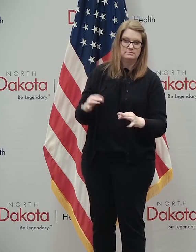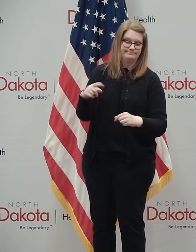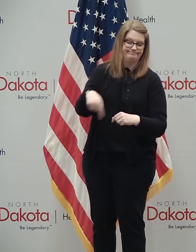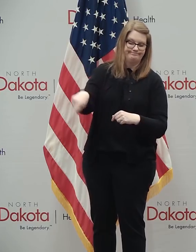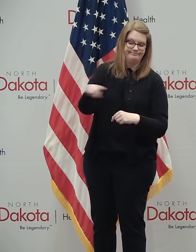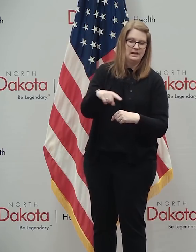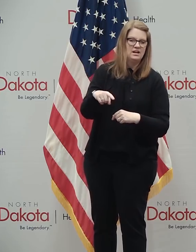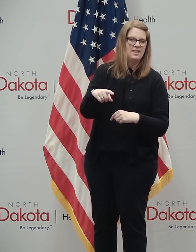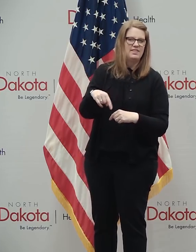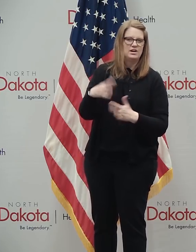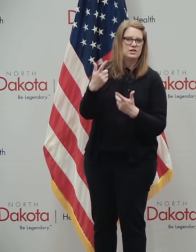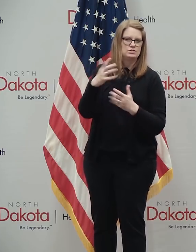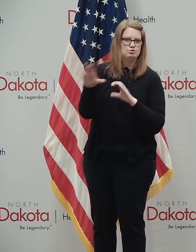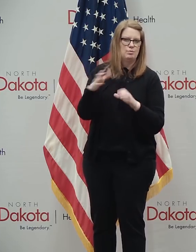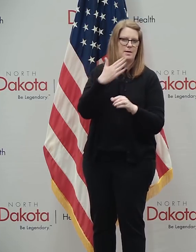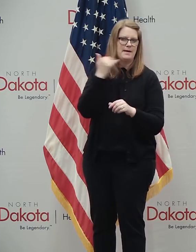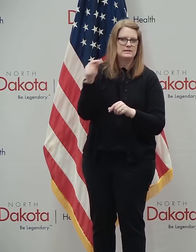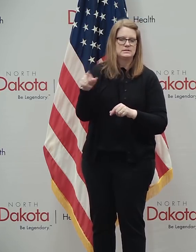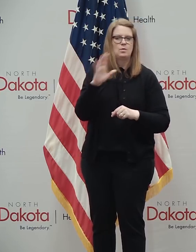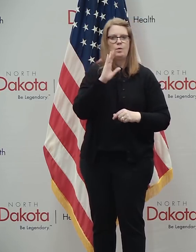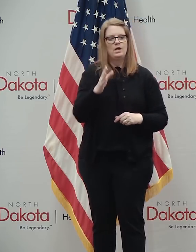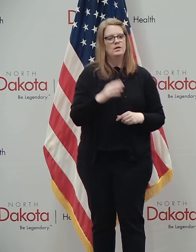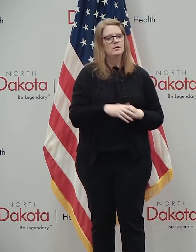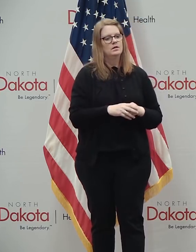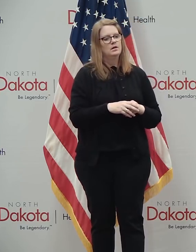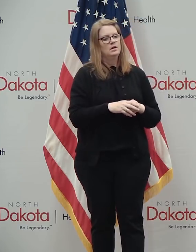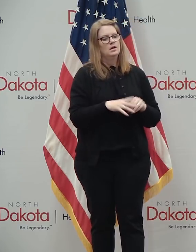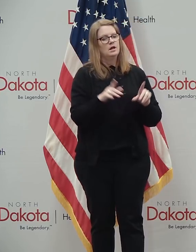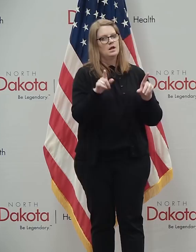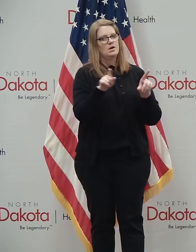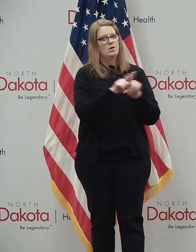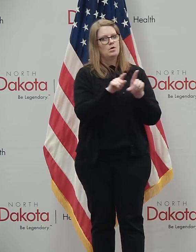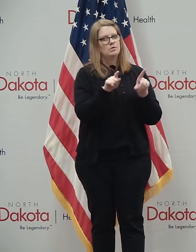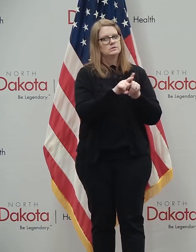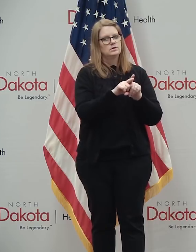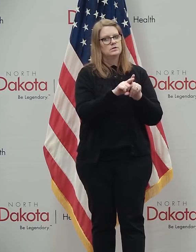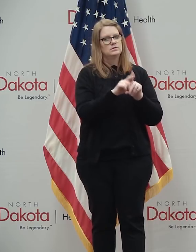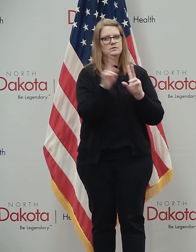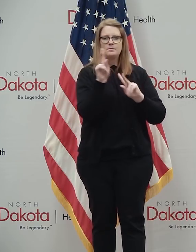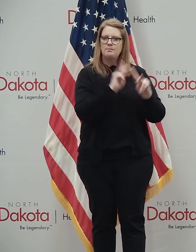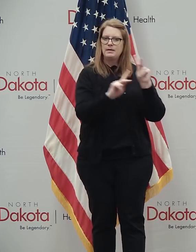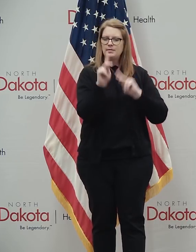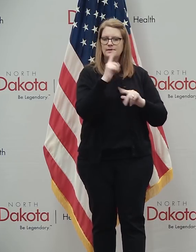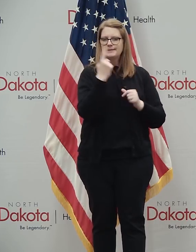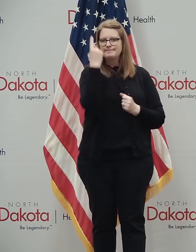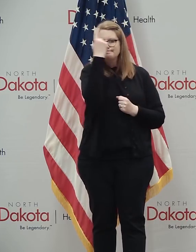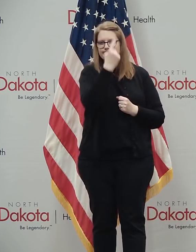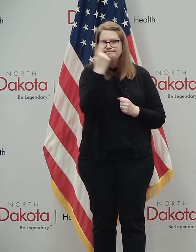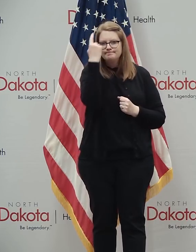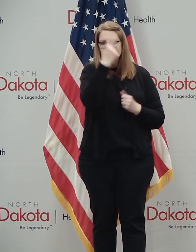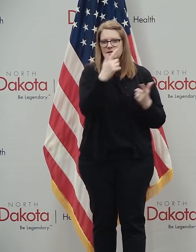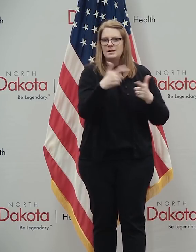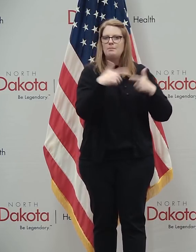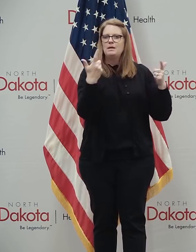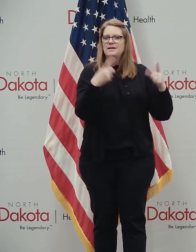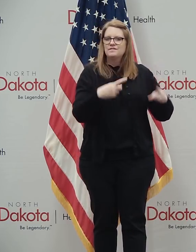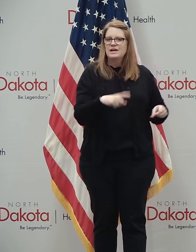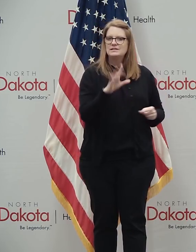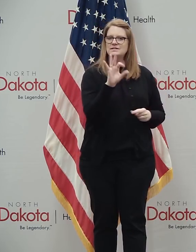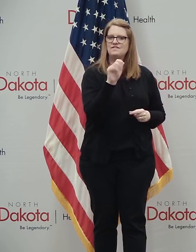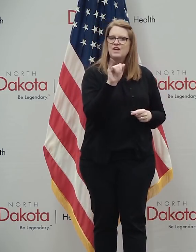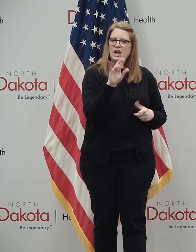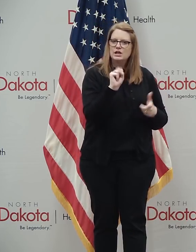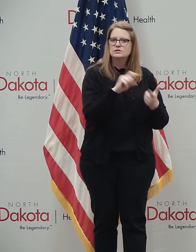situation that we're in. We also know that people are, asking questions about larger events, fairs, county